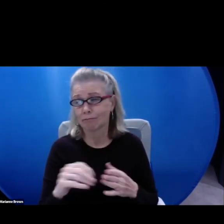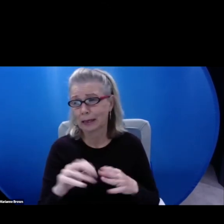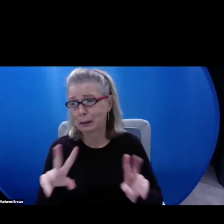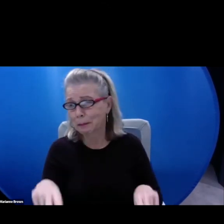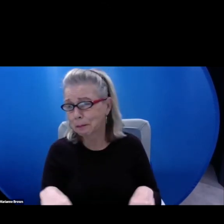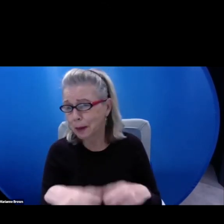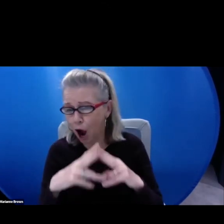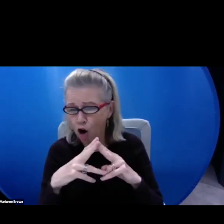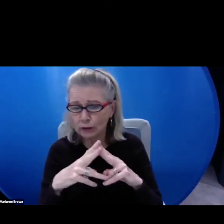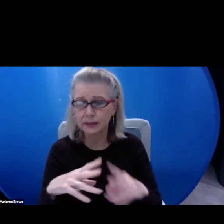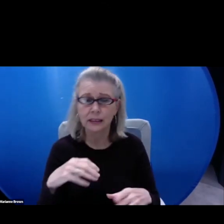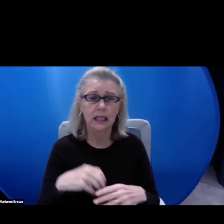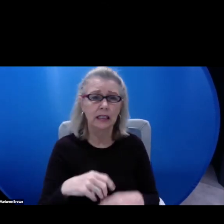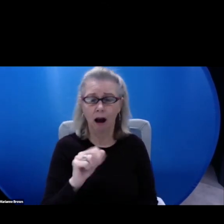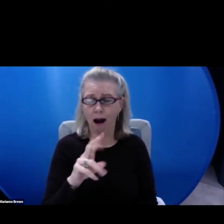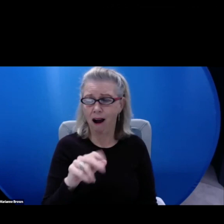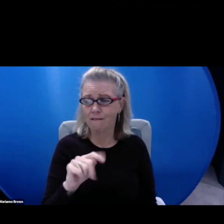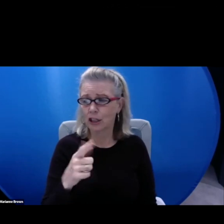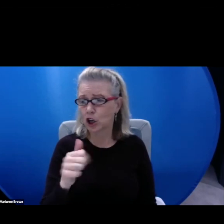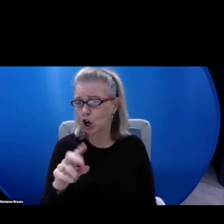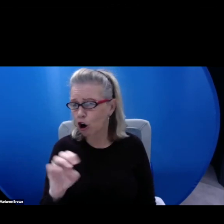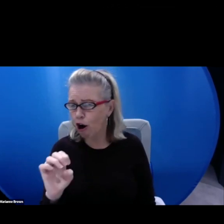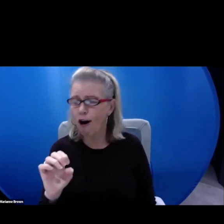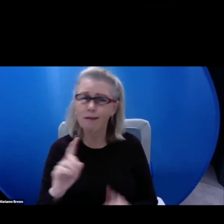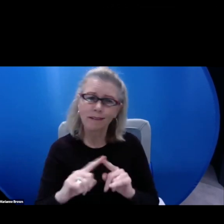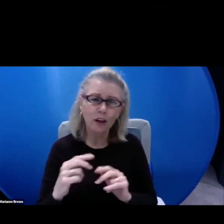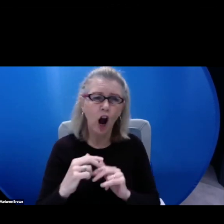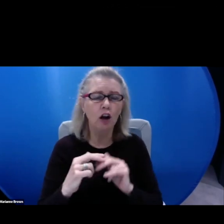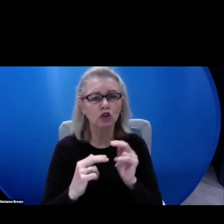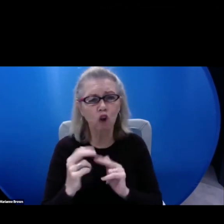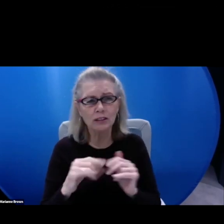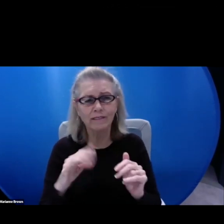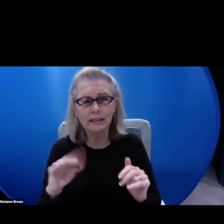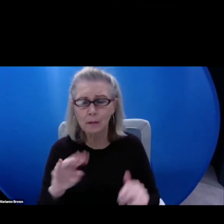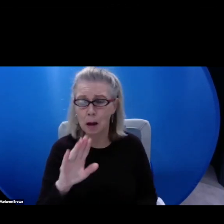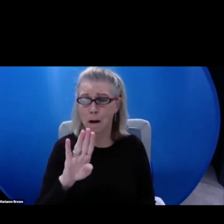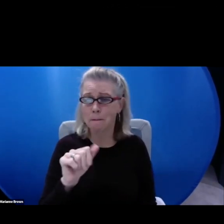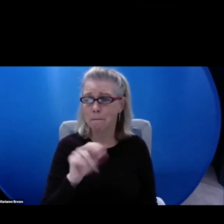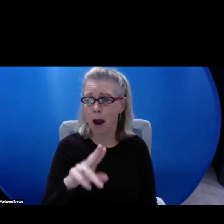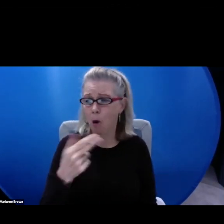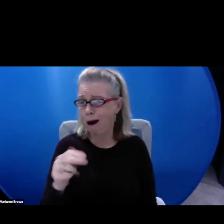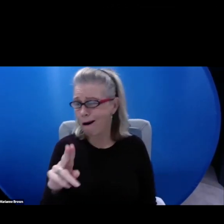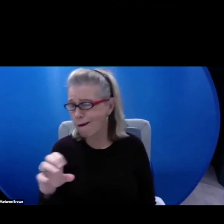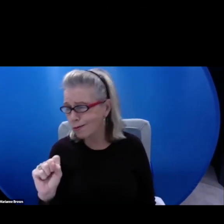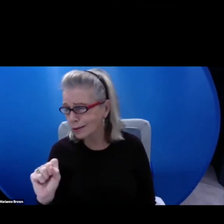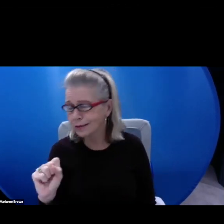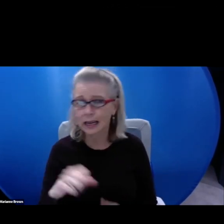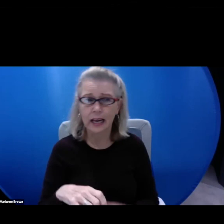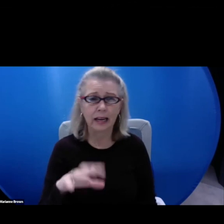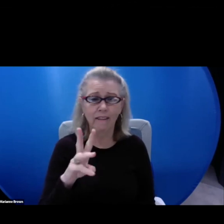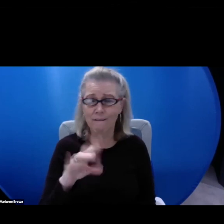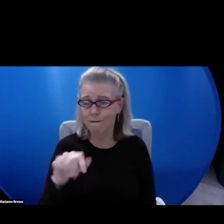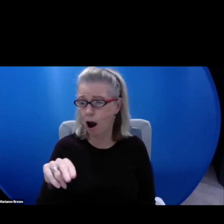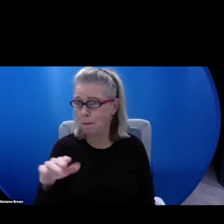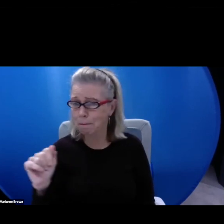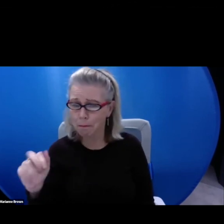Russian avant-garde and constructivism, as well as the Bauhaus in Weimar, created new aesthetical